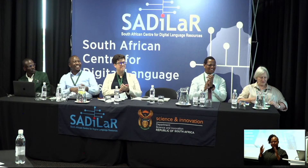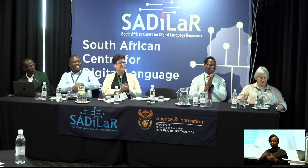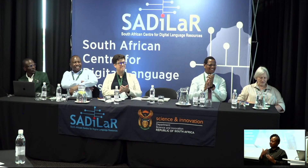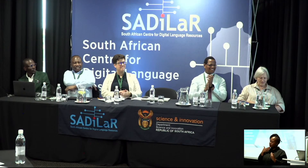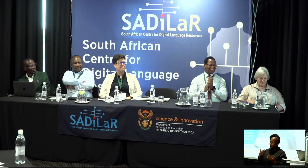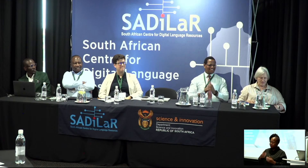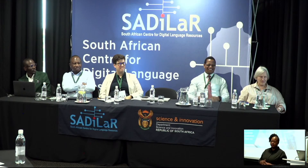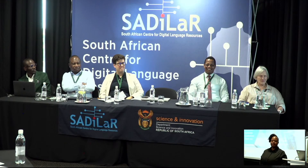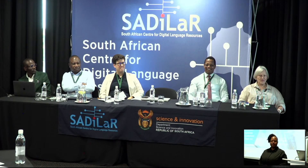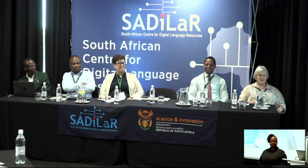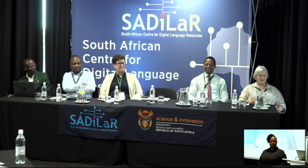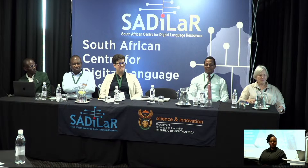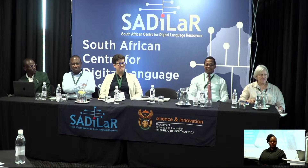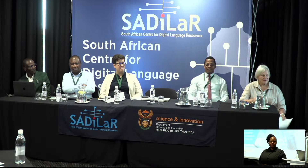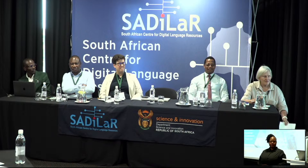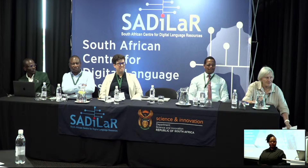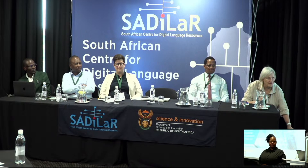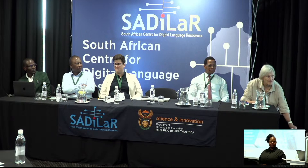Thank you.